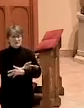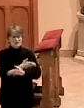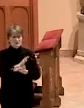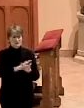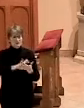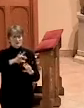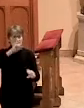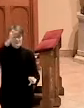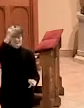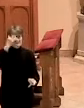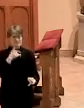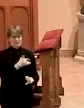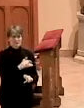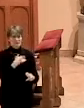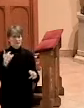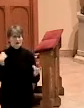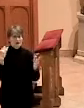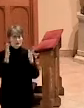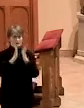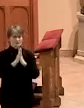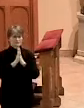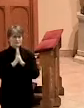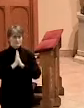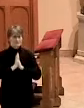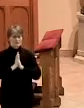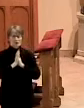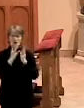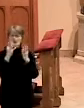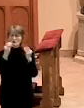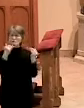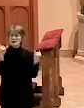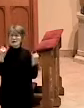the Son, and of the Holy Spirit. Amen.